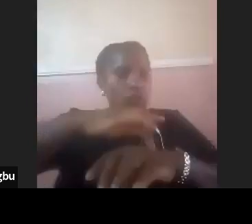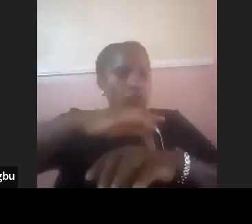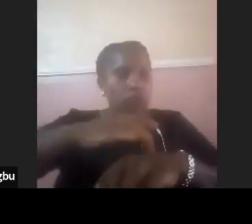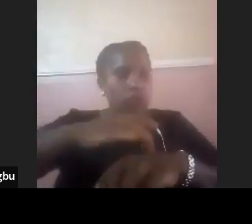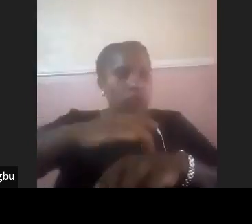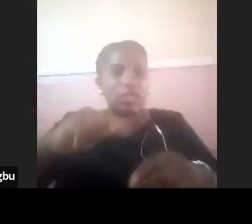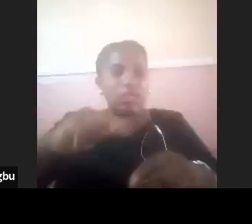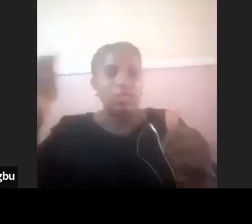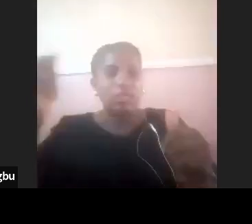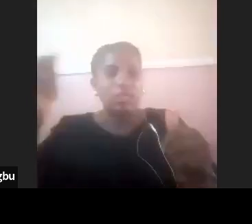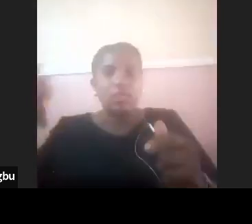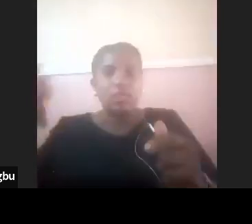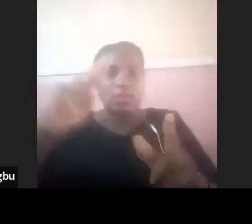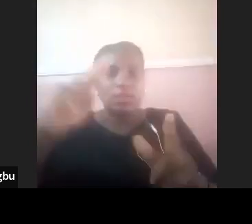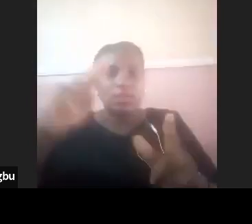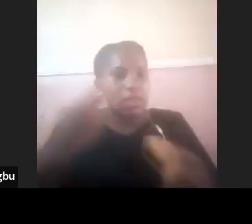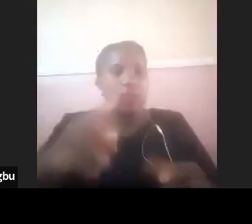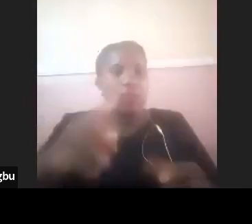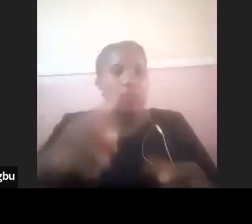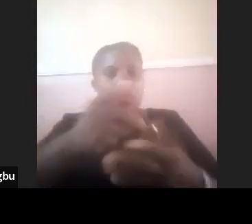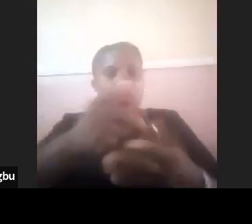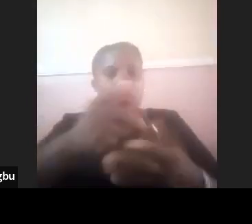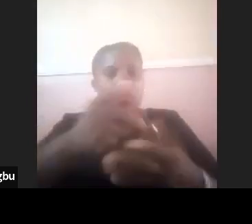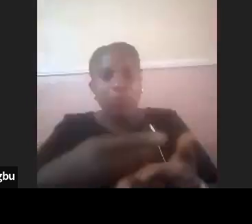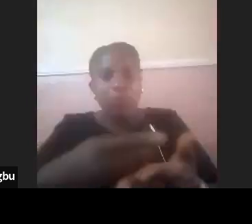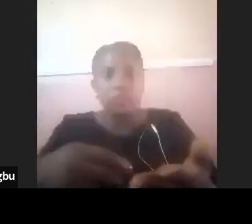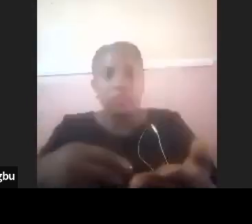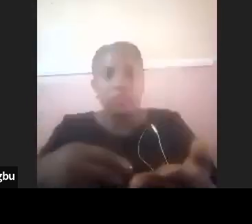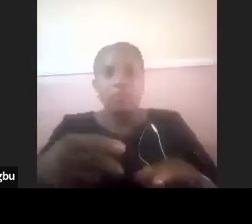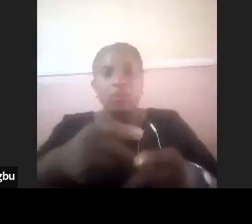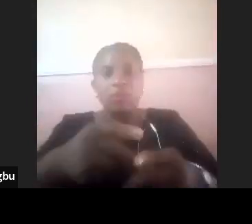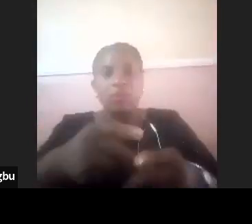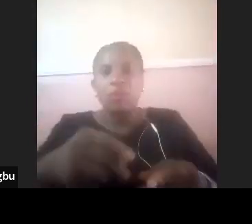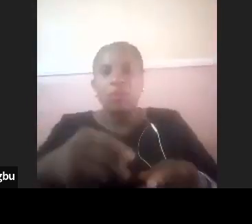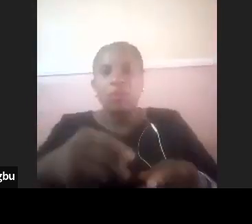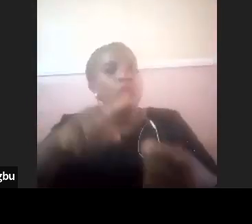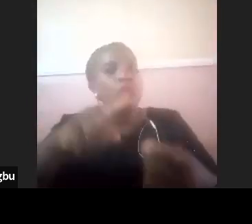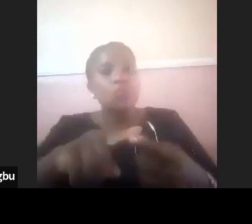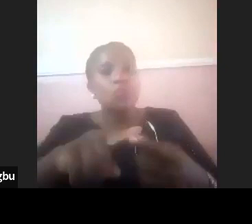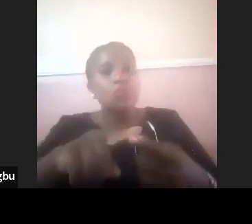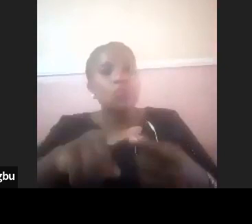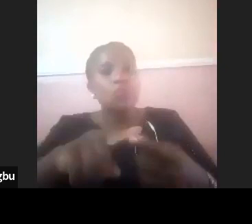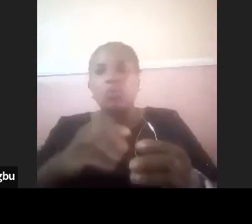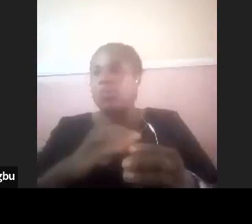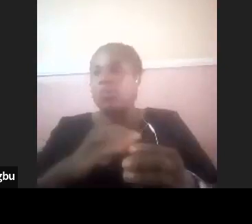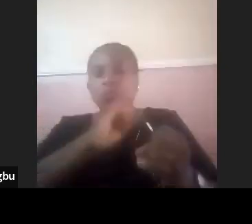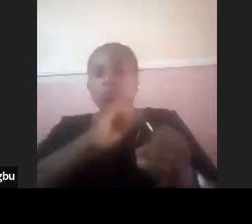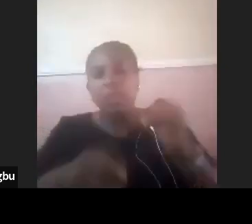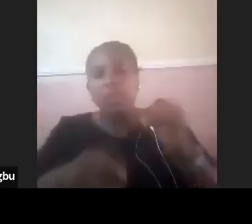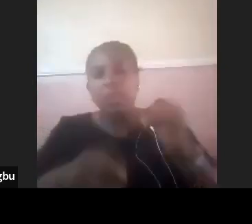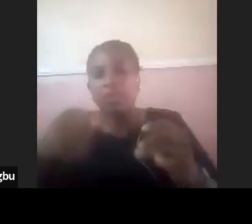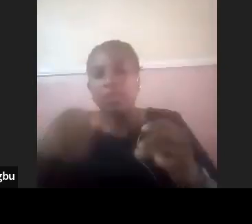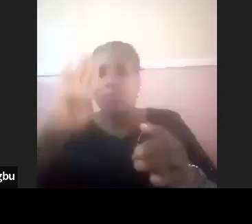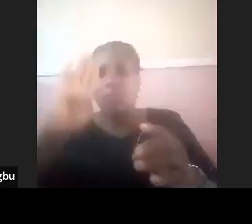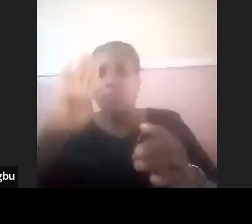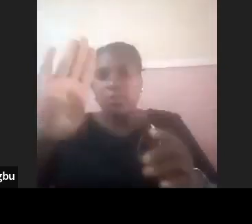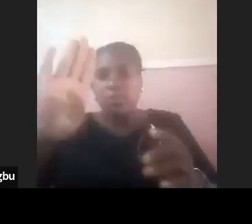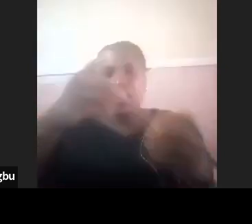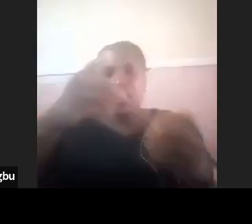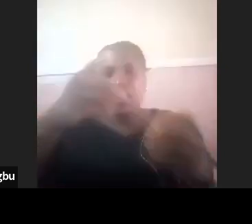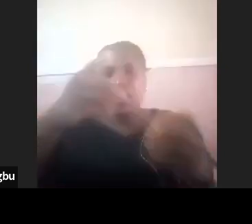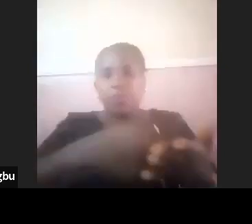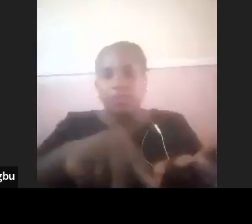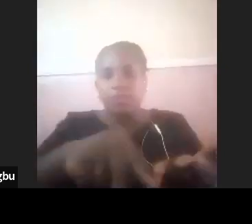the conclusion, to conclude the B part about how it is connected to your chosen